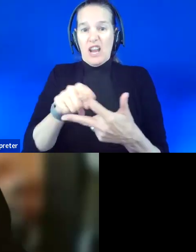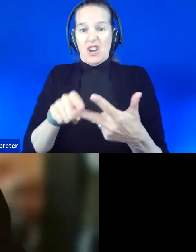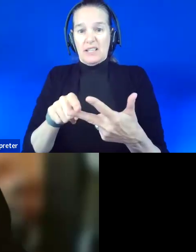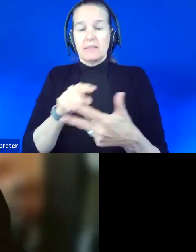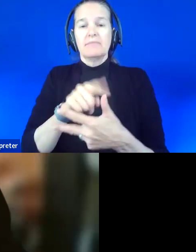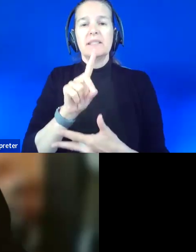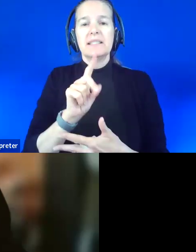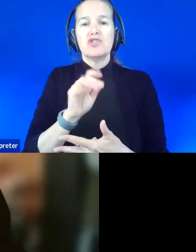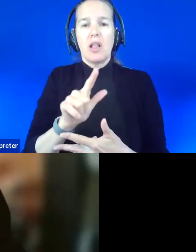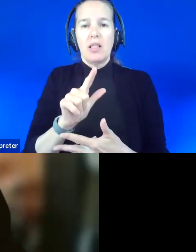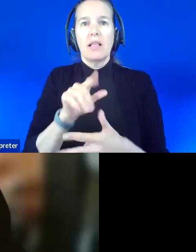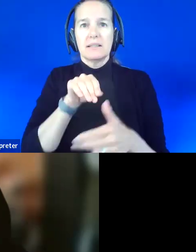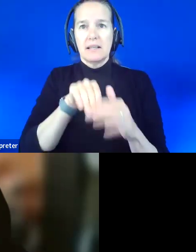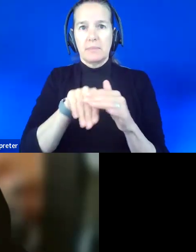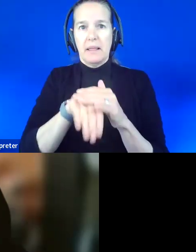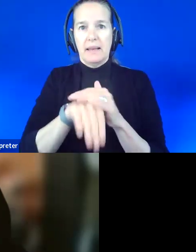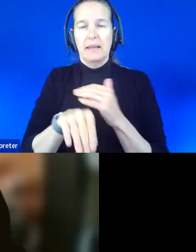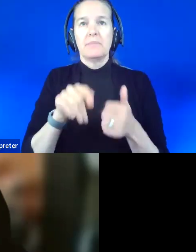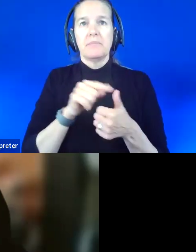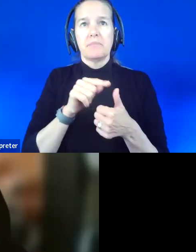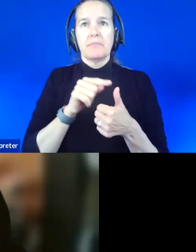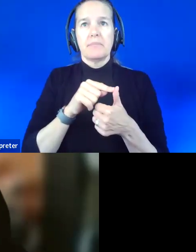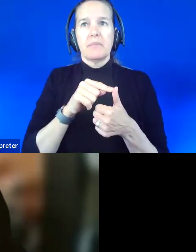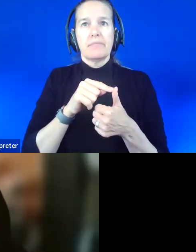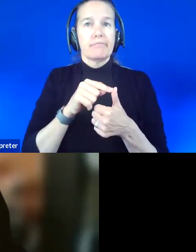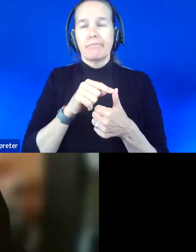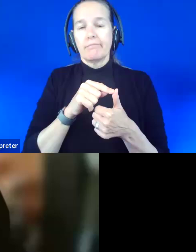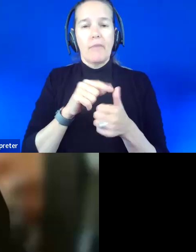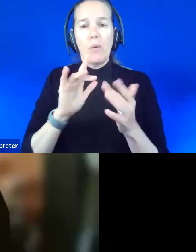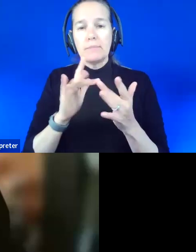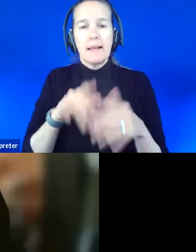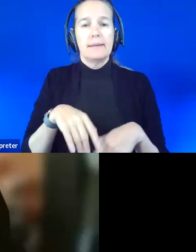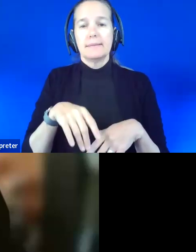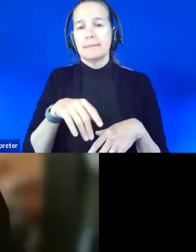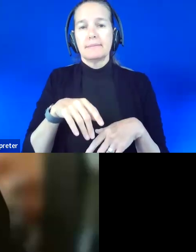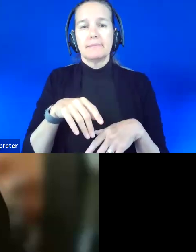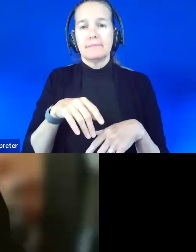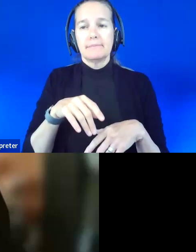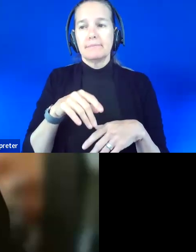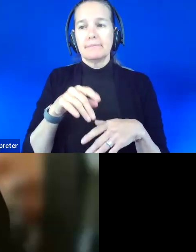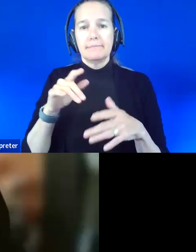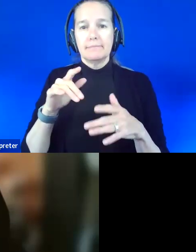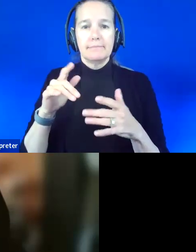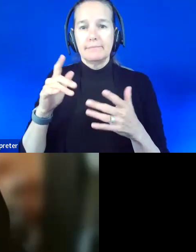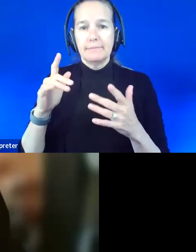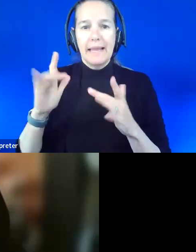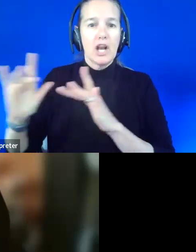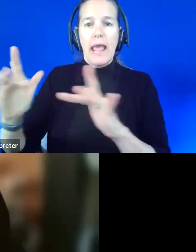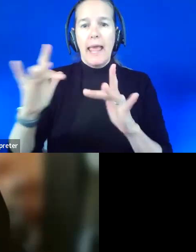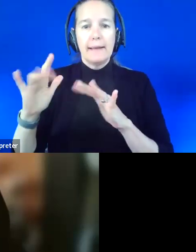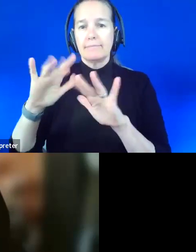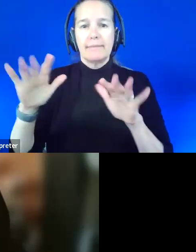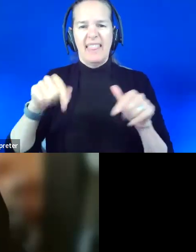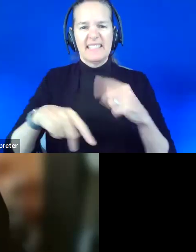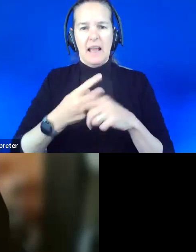think documents especially, but also websites, intranets, events like this.